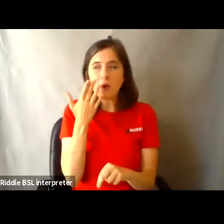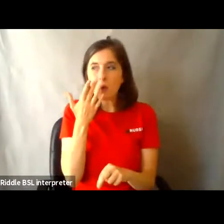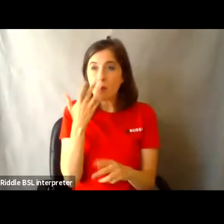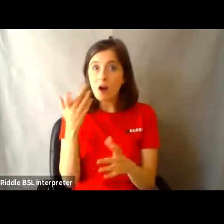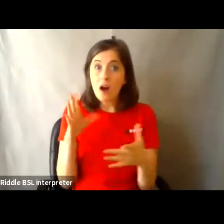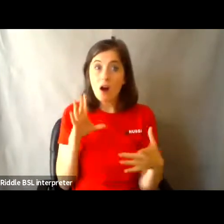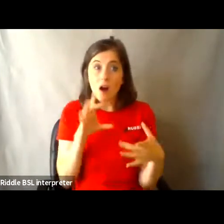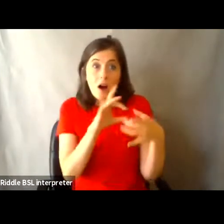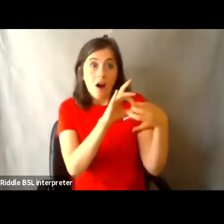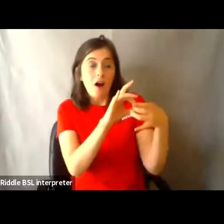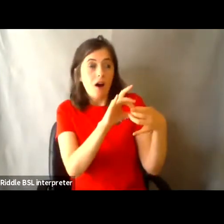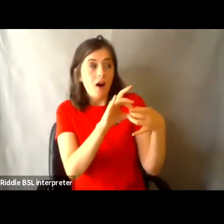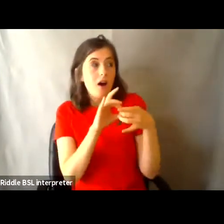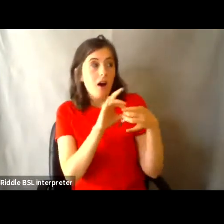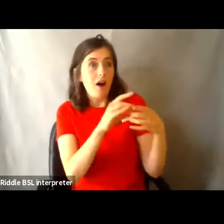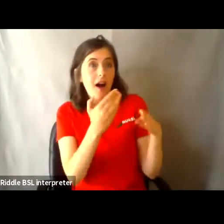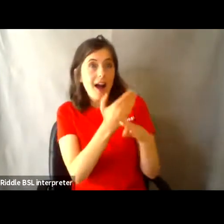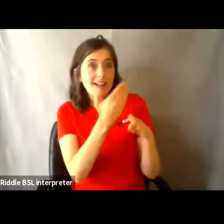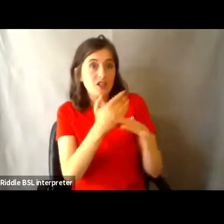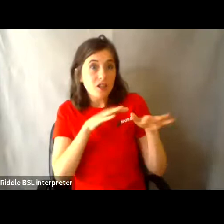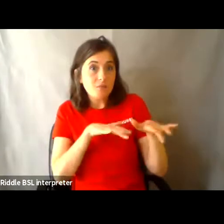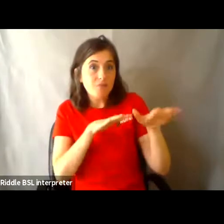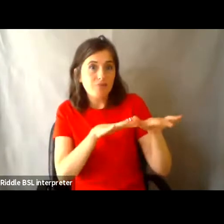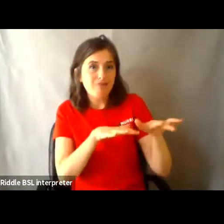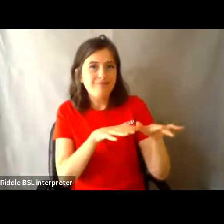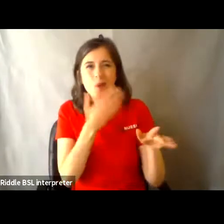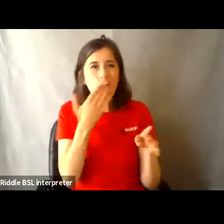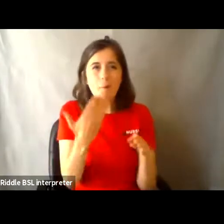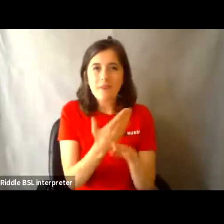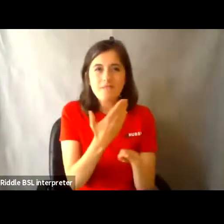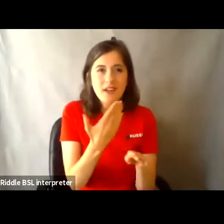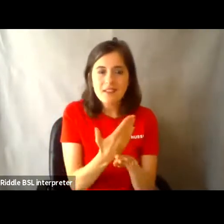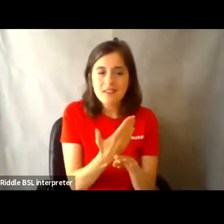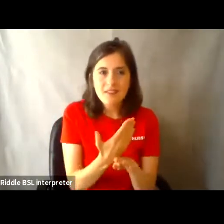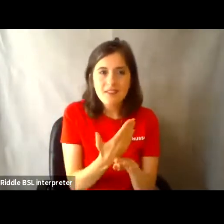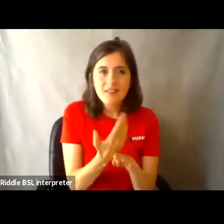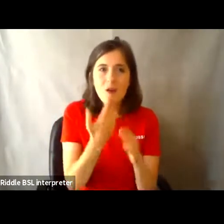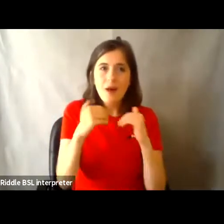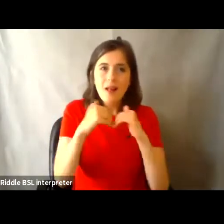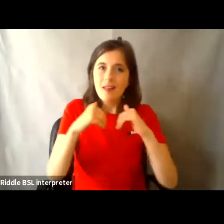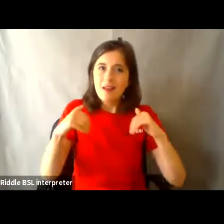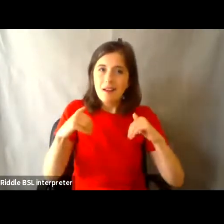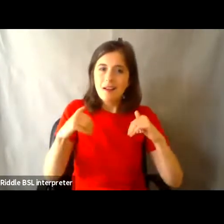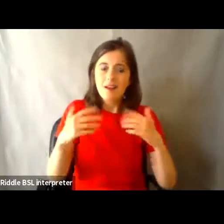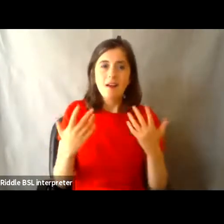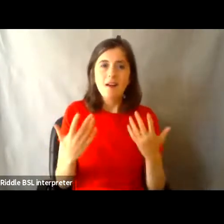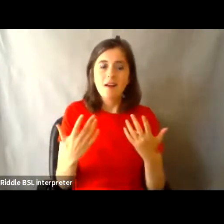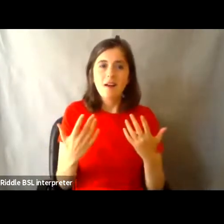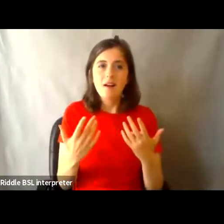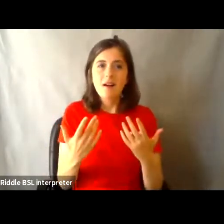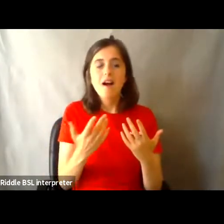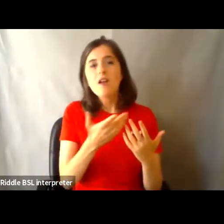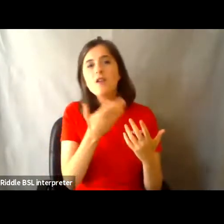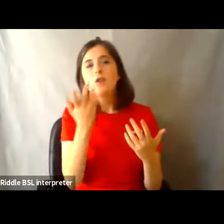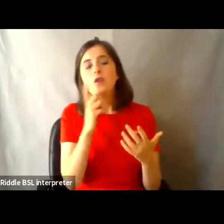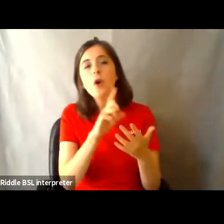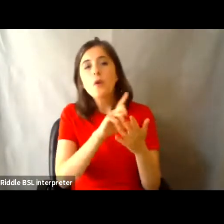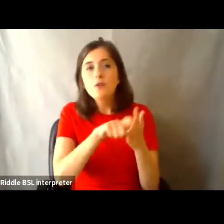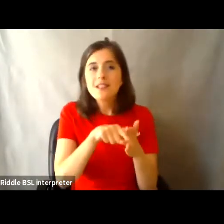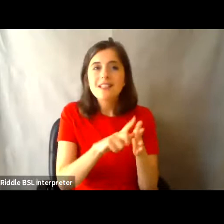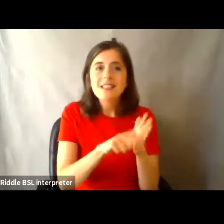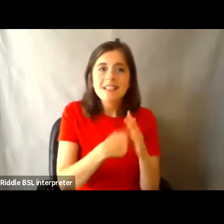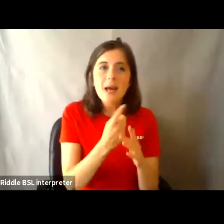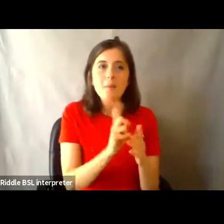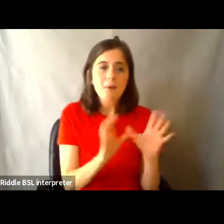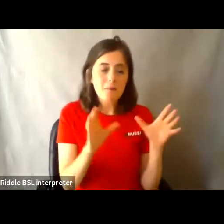it needs to be, neither between disabled people as a whole, nor between us and others who